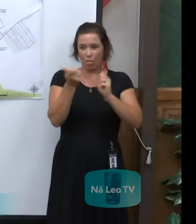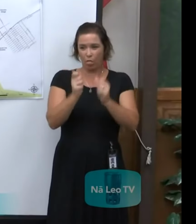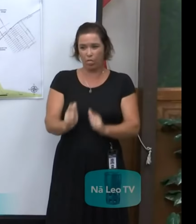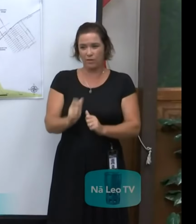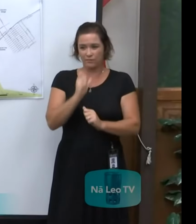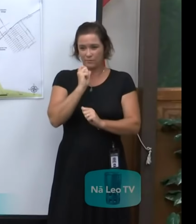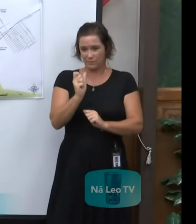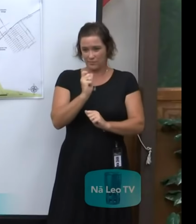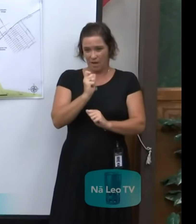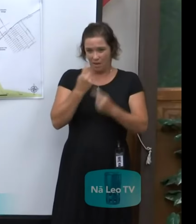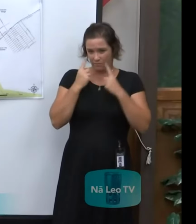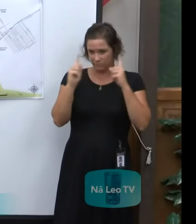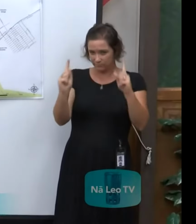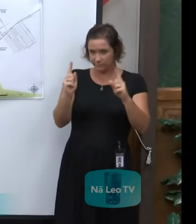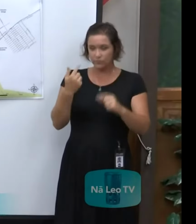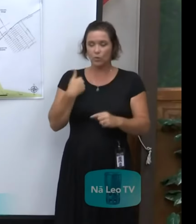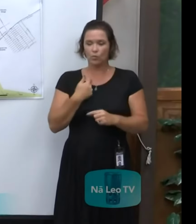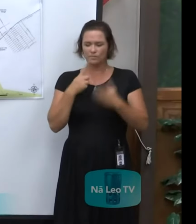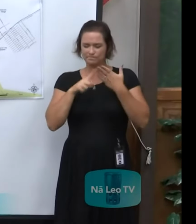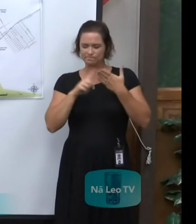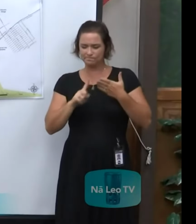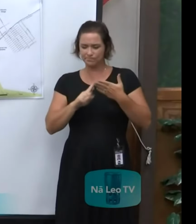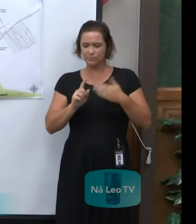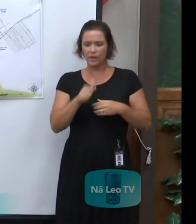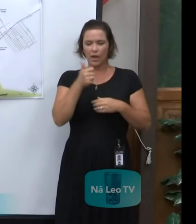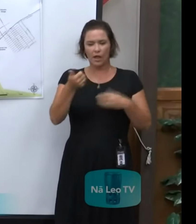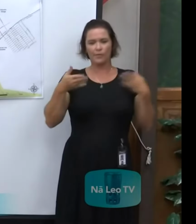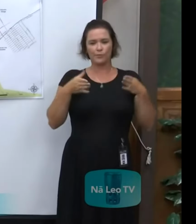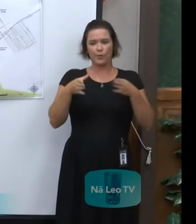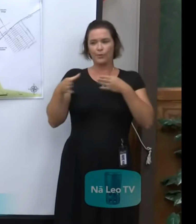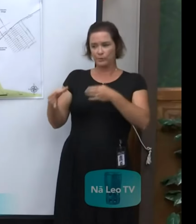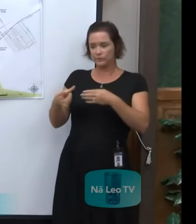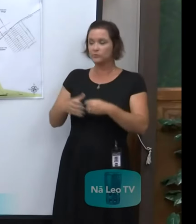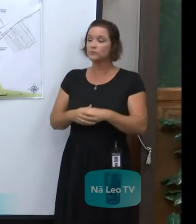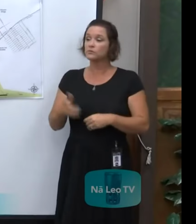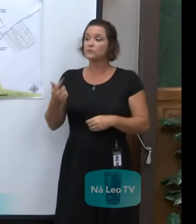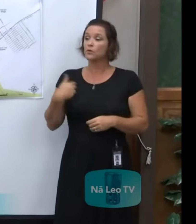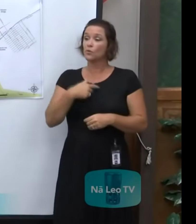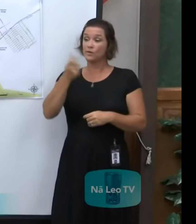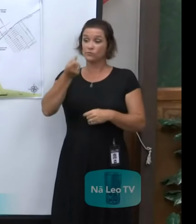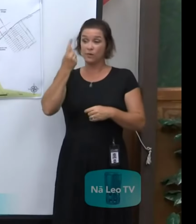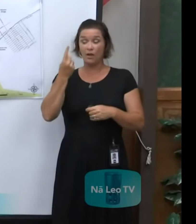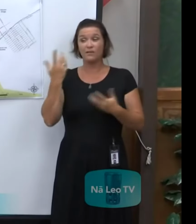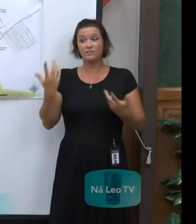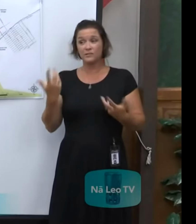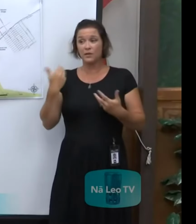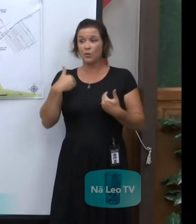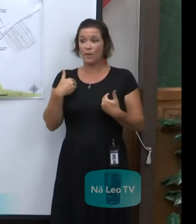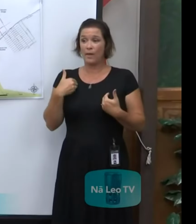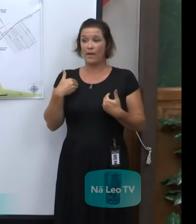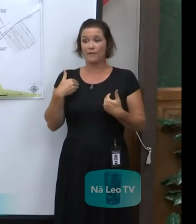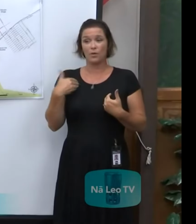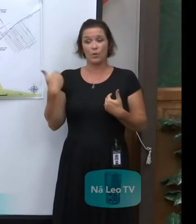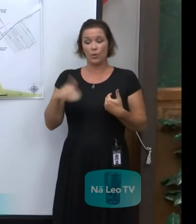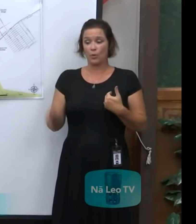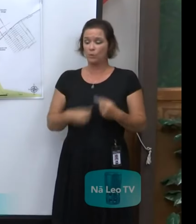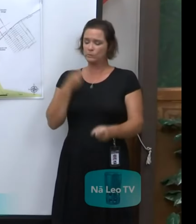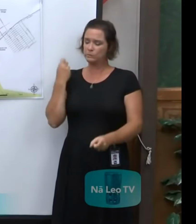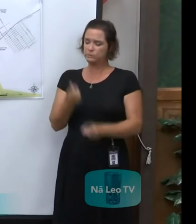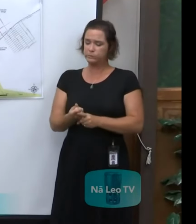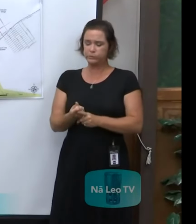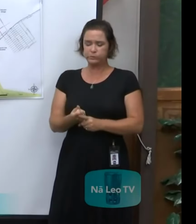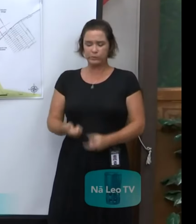as well. So we're looking at alternatives. And, you know, I understand that, you know, we've kind of been given a life-changing blow right here.